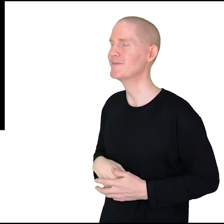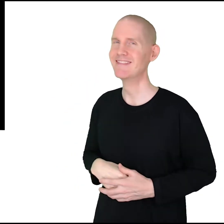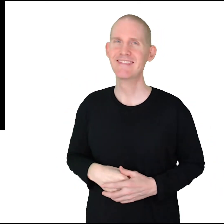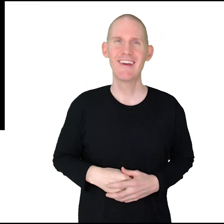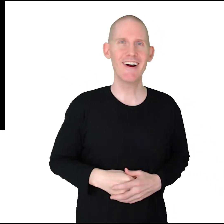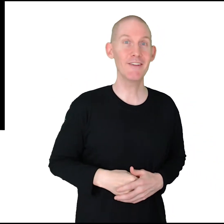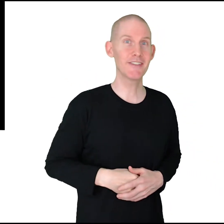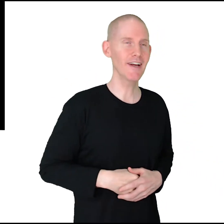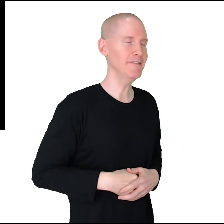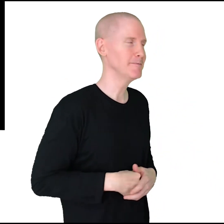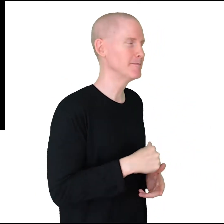Other side.